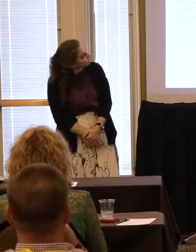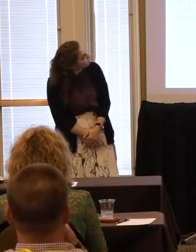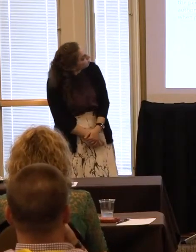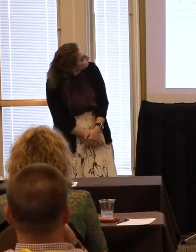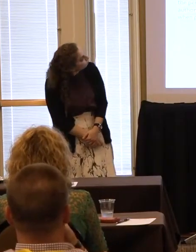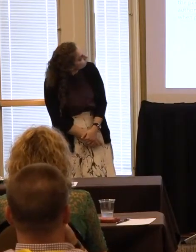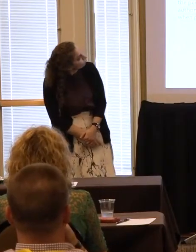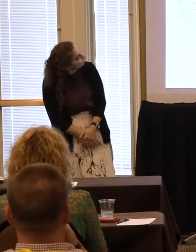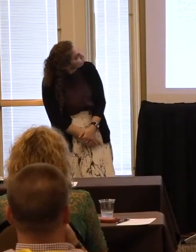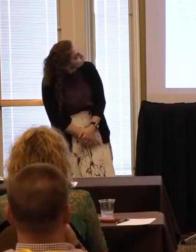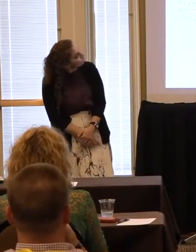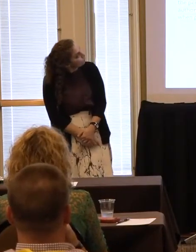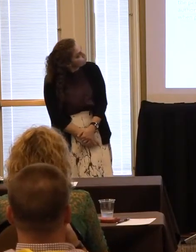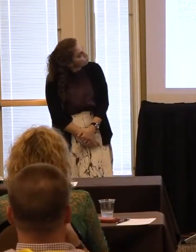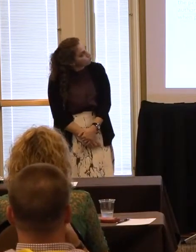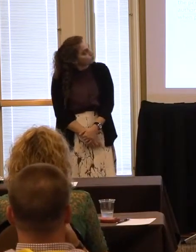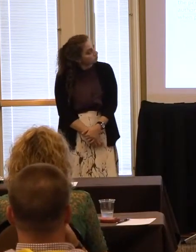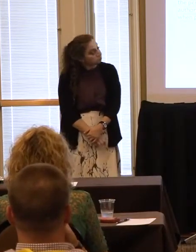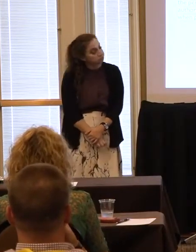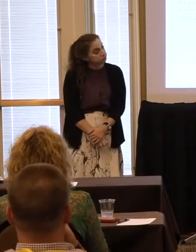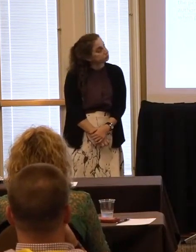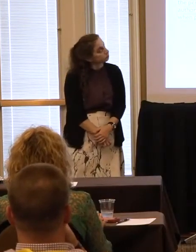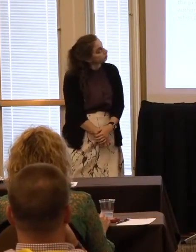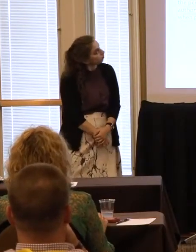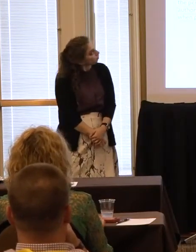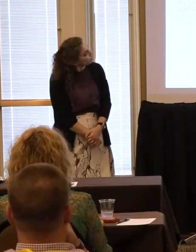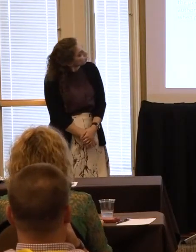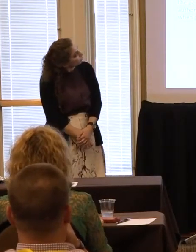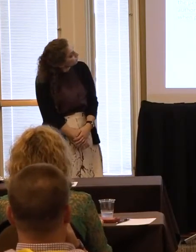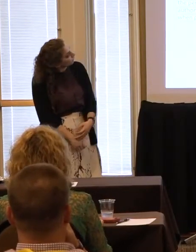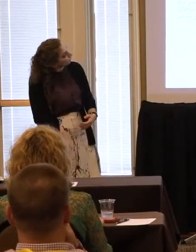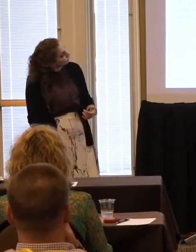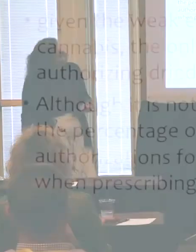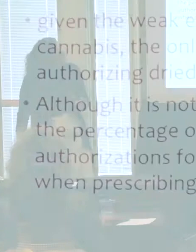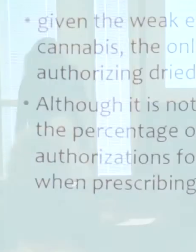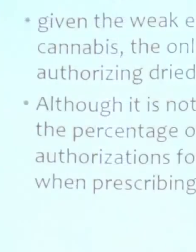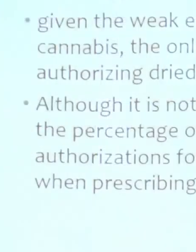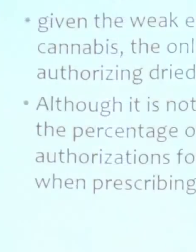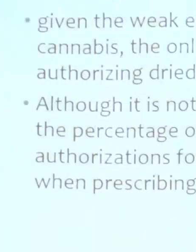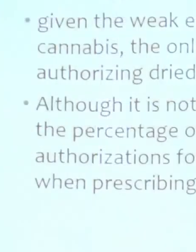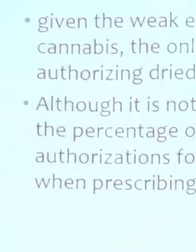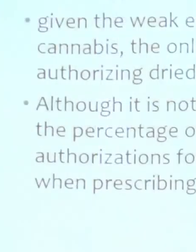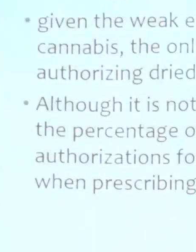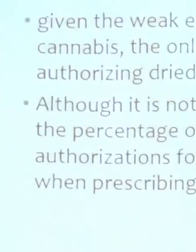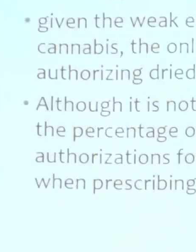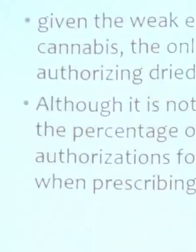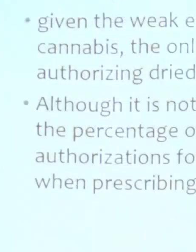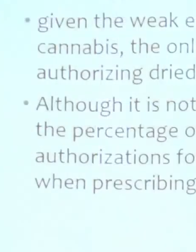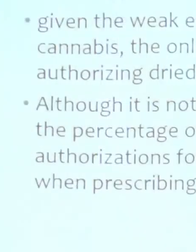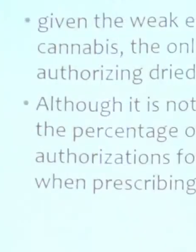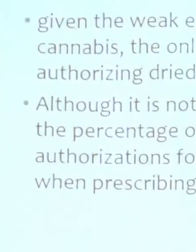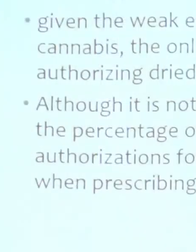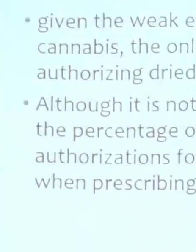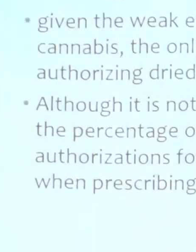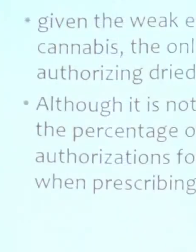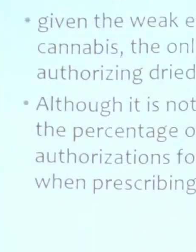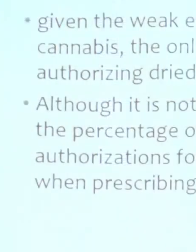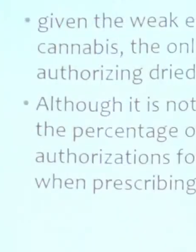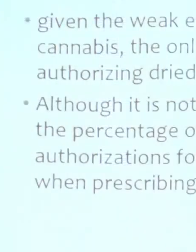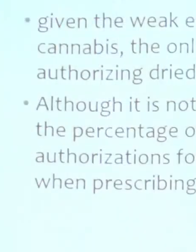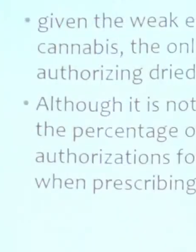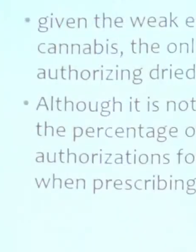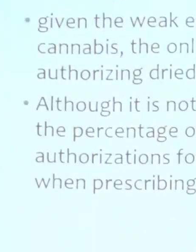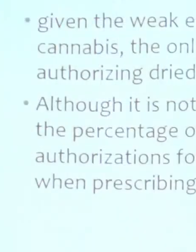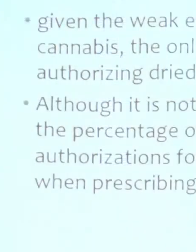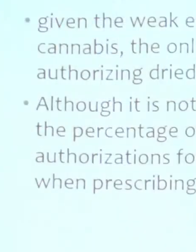dosing. Given the weak evidence for benefit and the known risk of using cannabis, the only sensible advice for physicians involved in authorizing